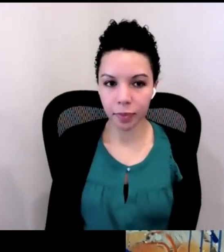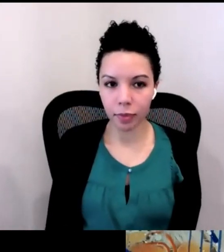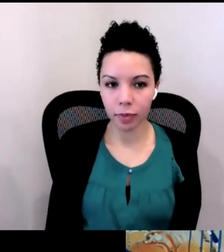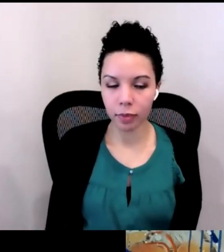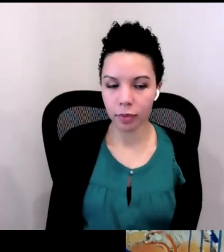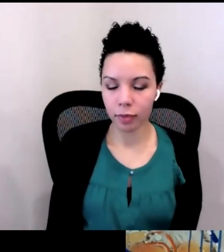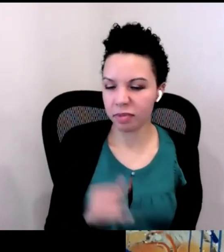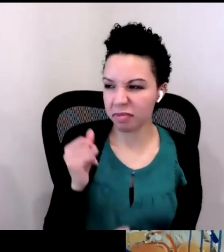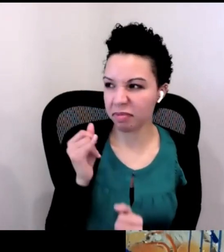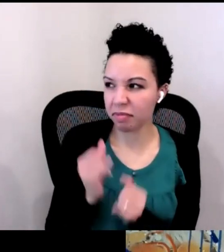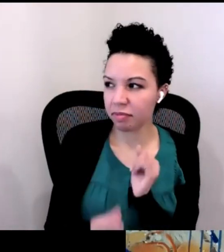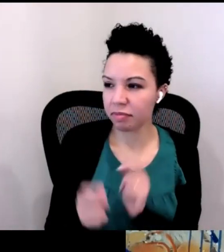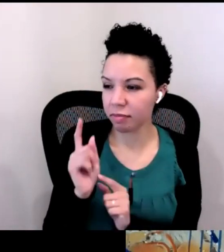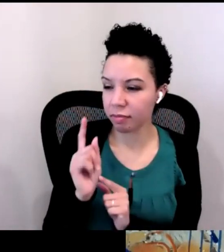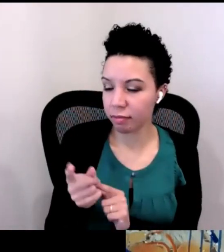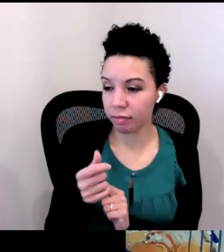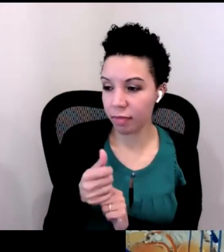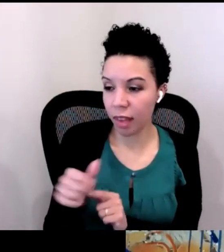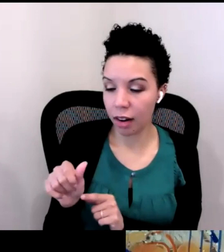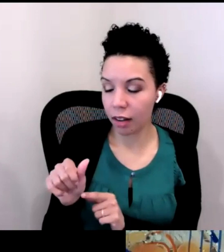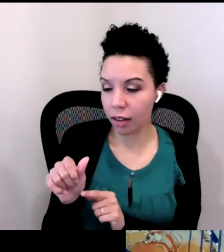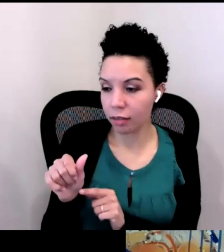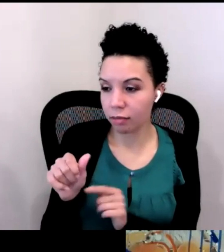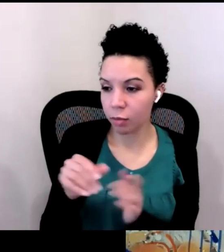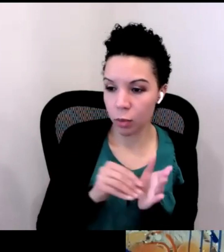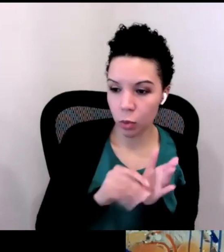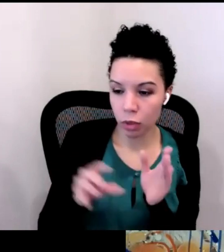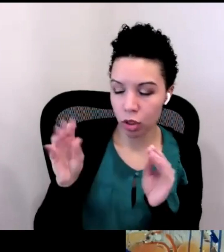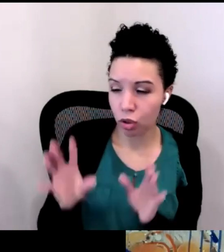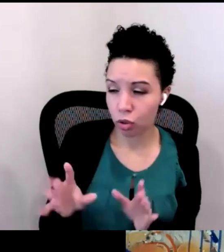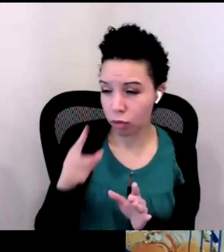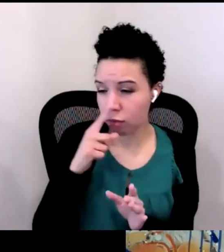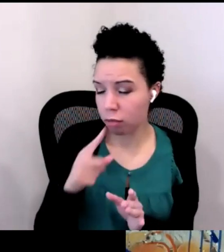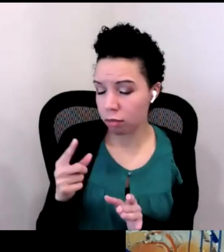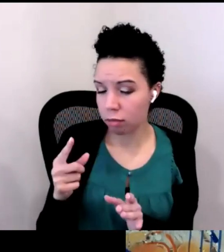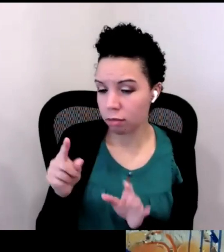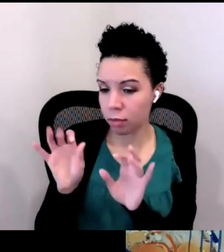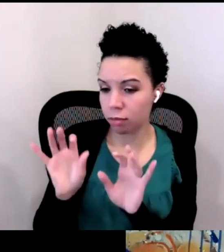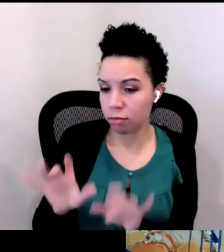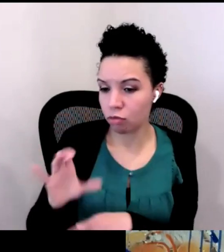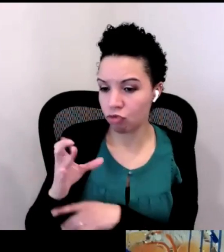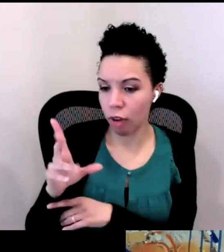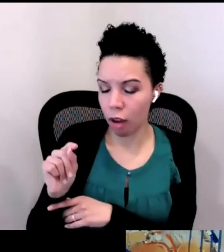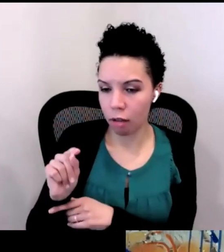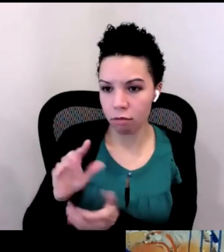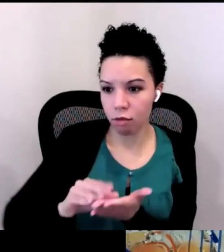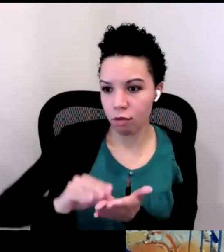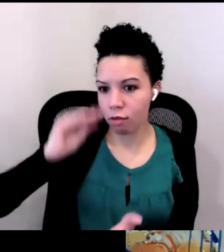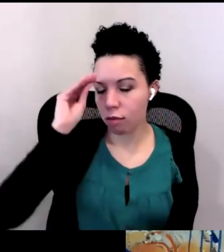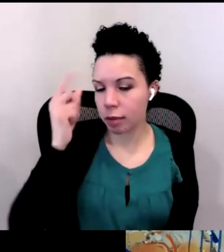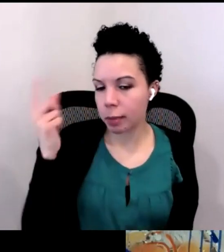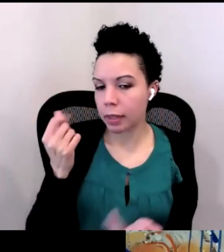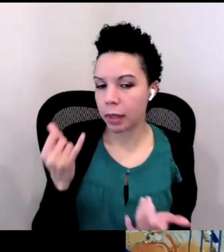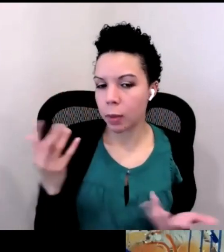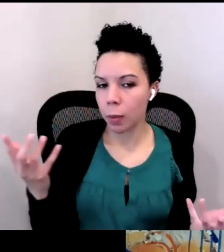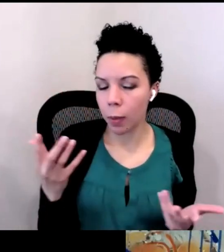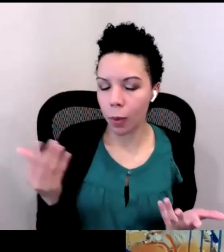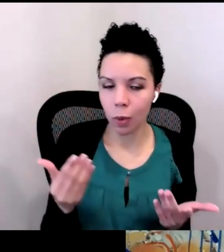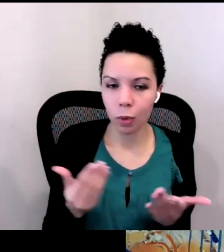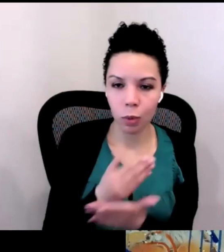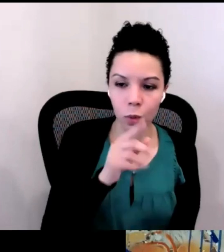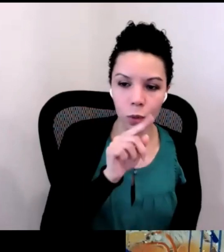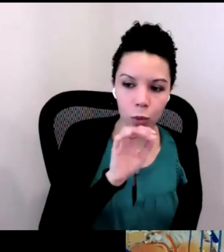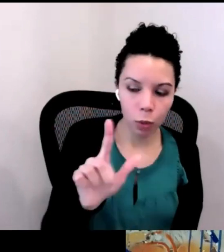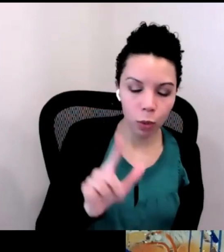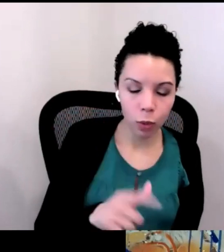chat or a teacher from the student something that you learned today, a new tool you could use, some life